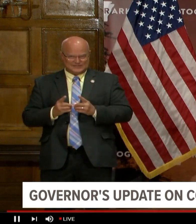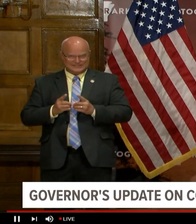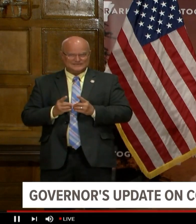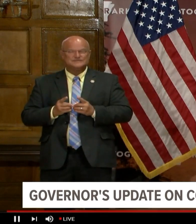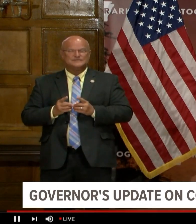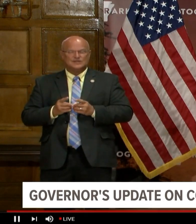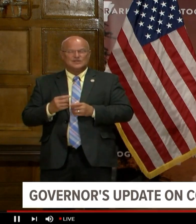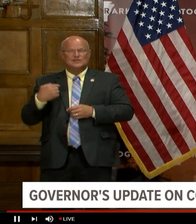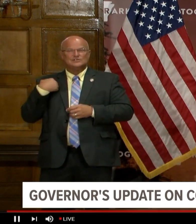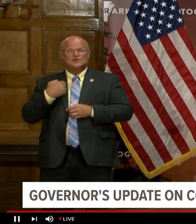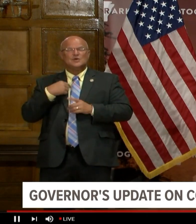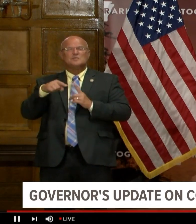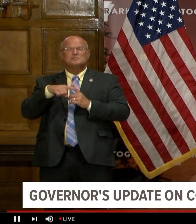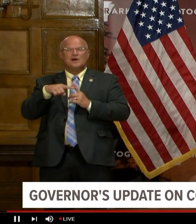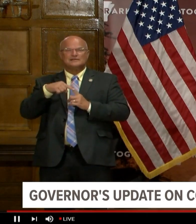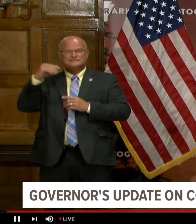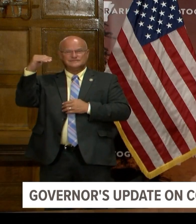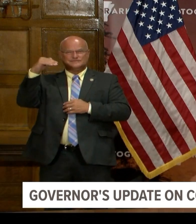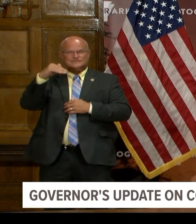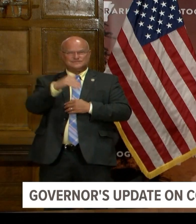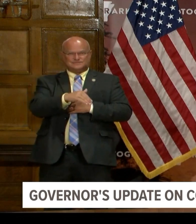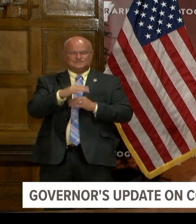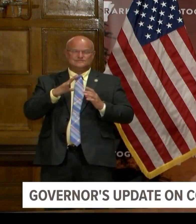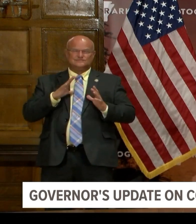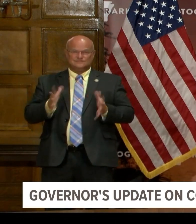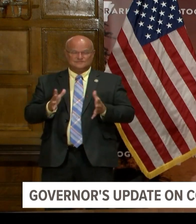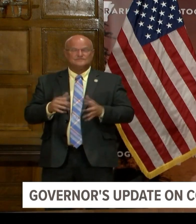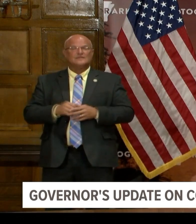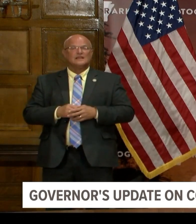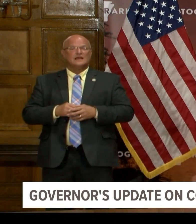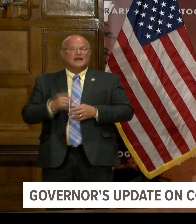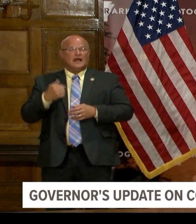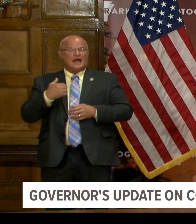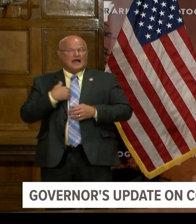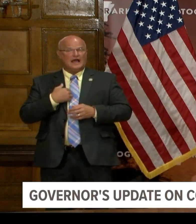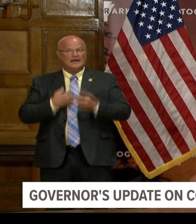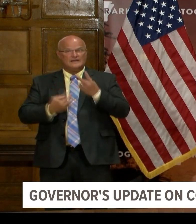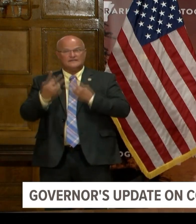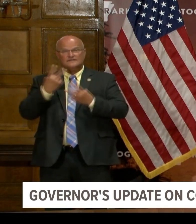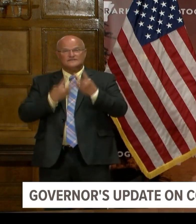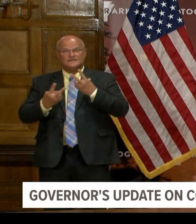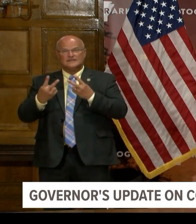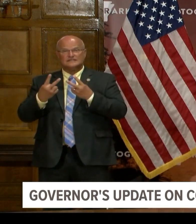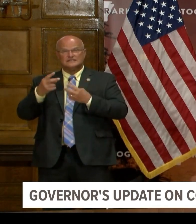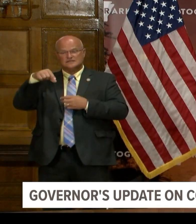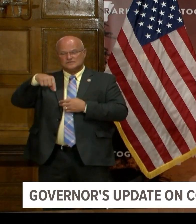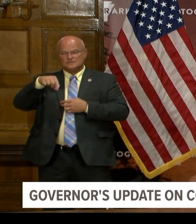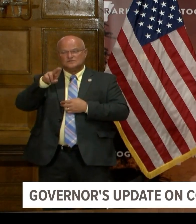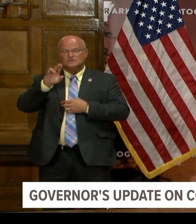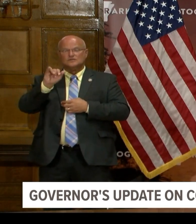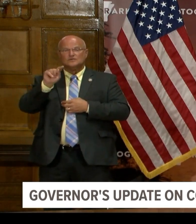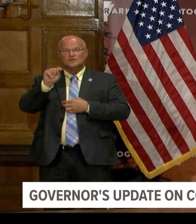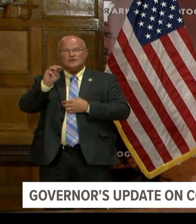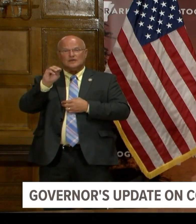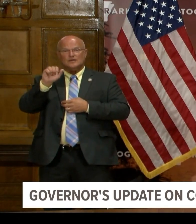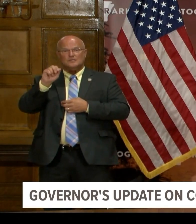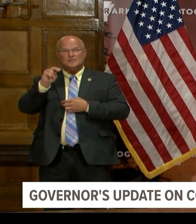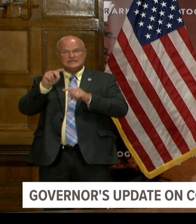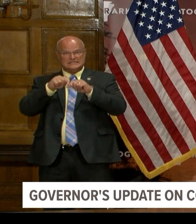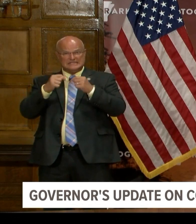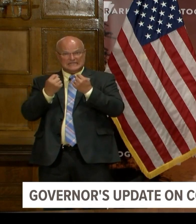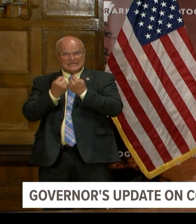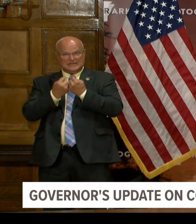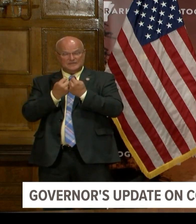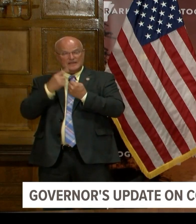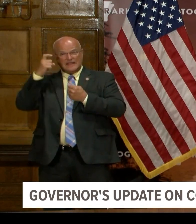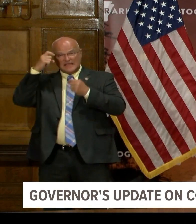on a positive trend there as well. I did get to visit, and the equipment team provided the governor's mask and